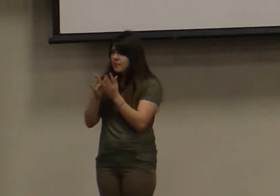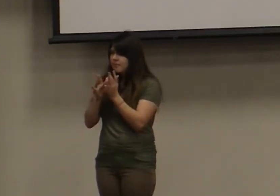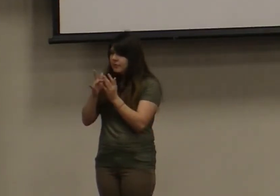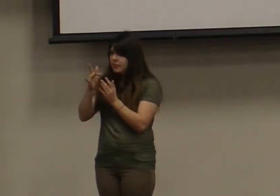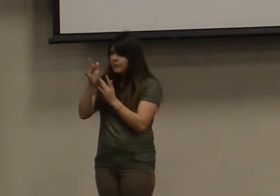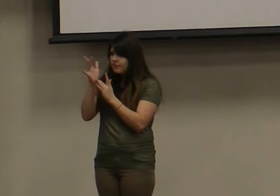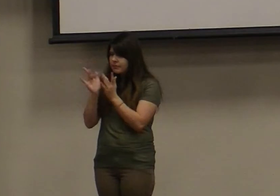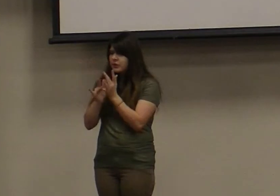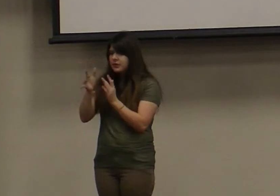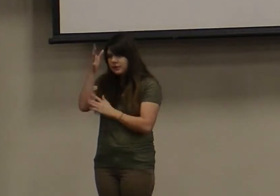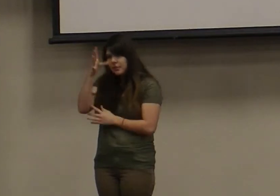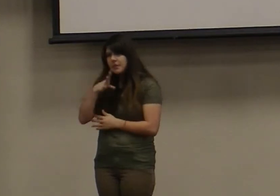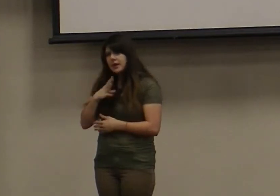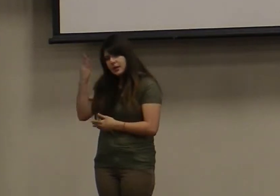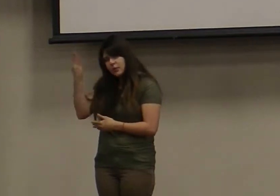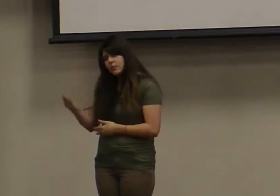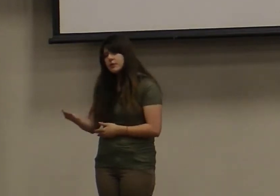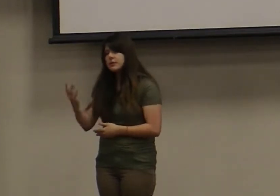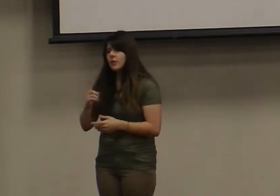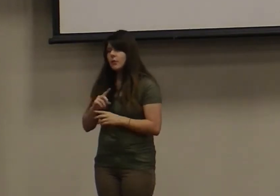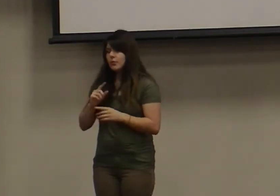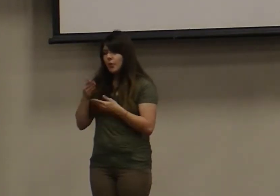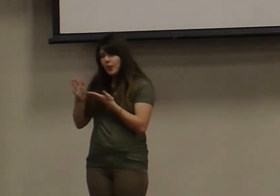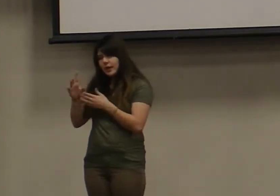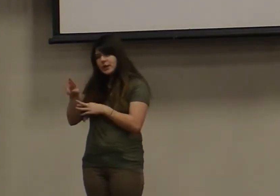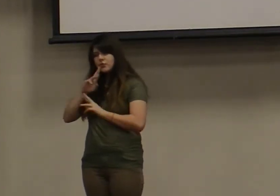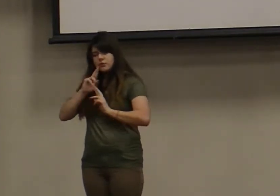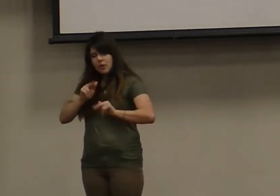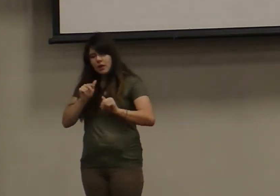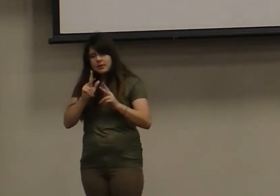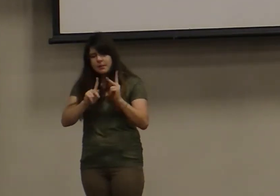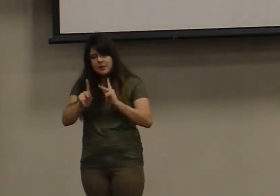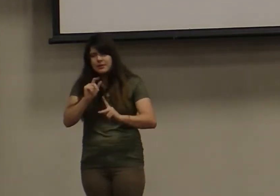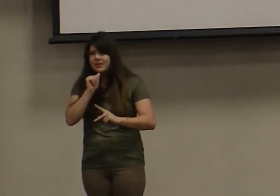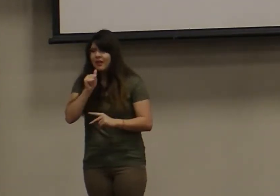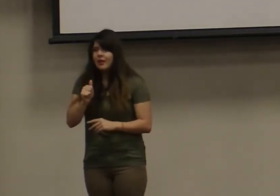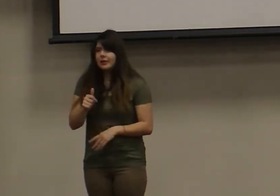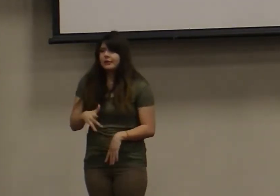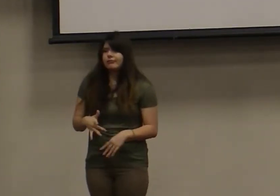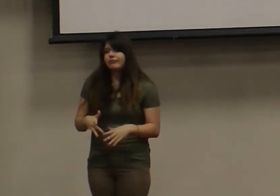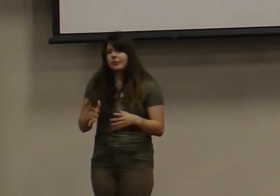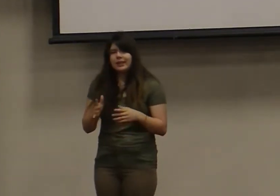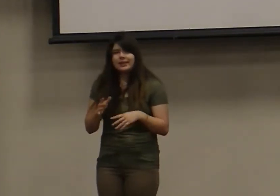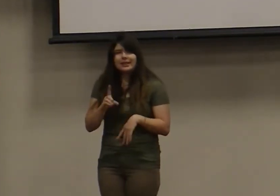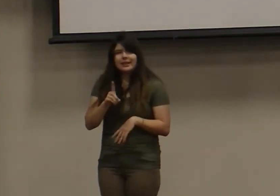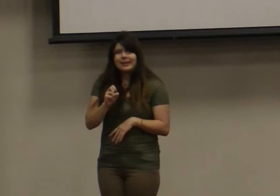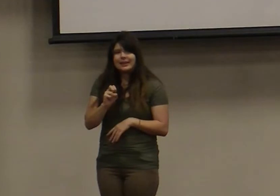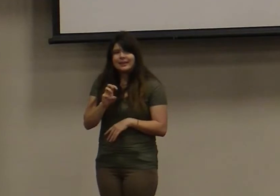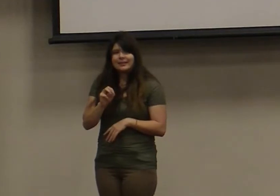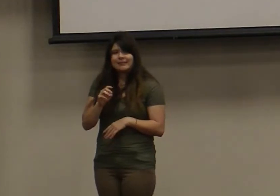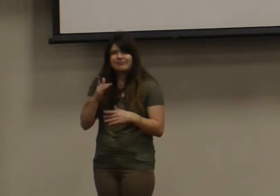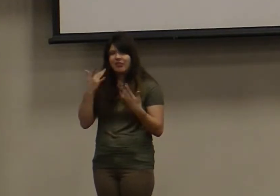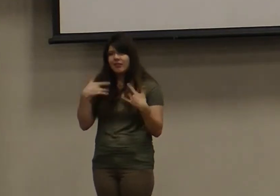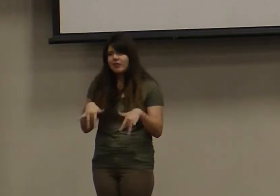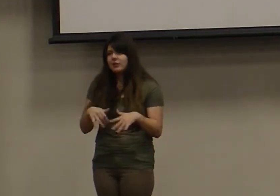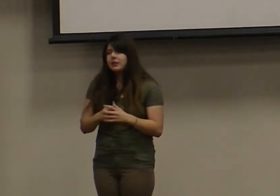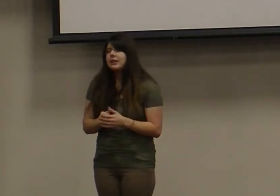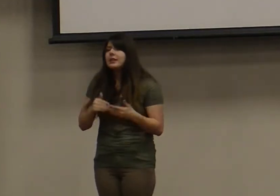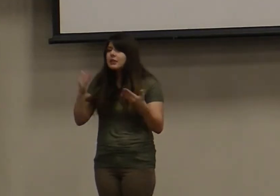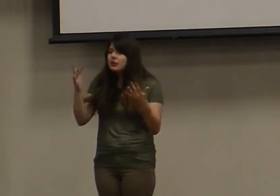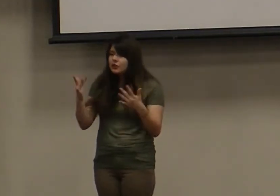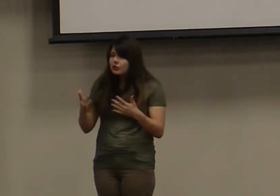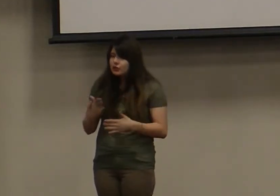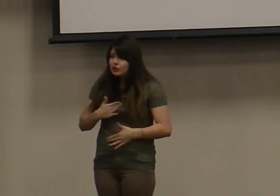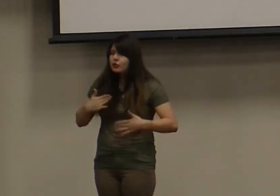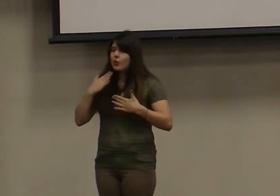about the way that he responds to people. He isn't just a downer. He is one who enjoys the company of people, and they